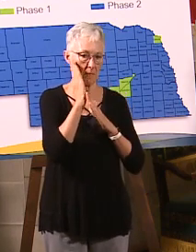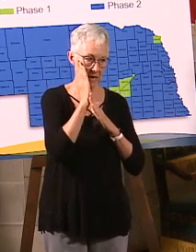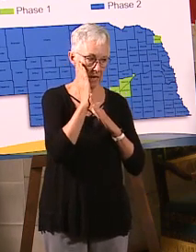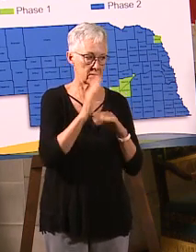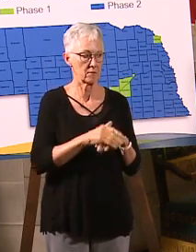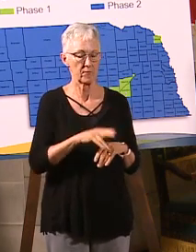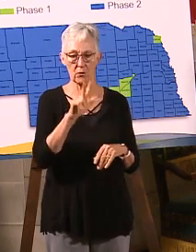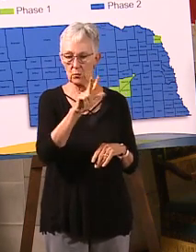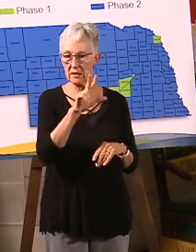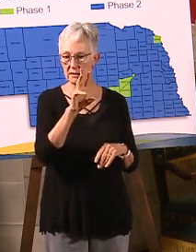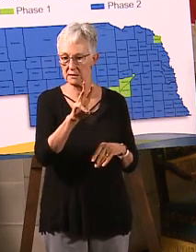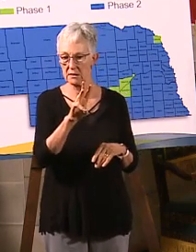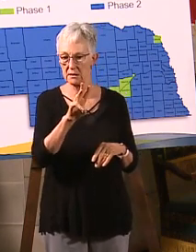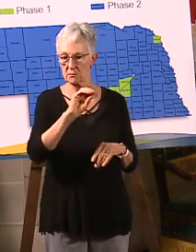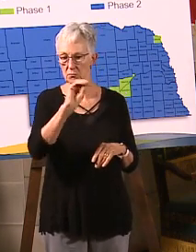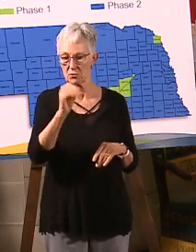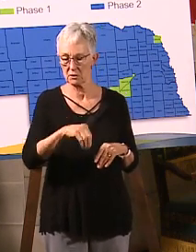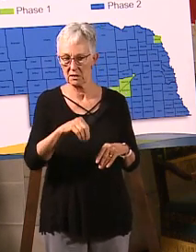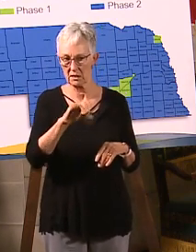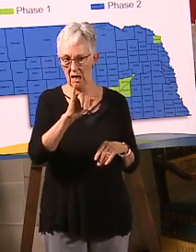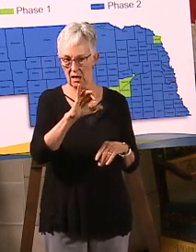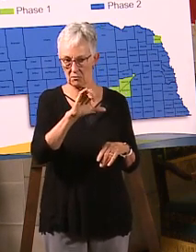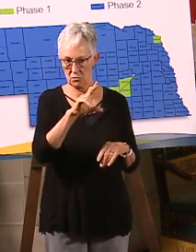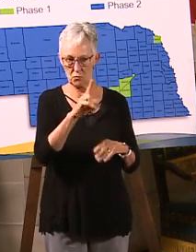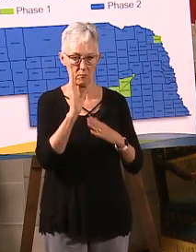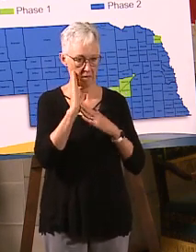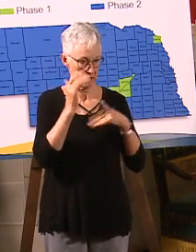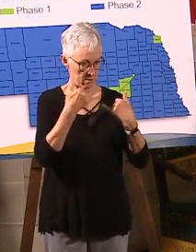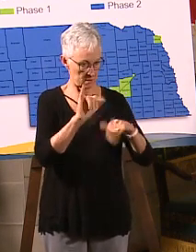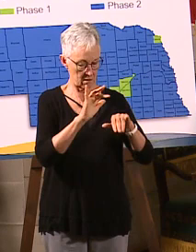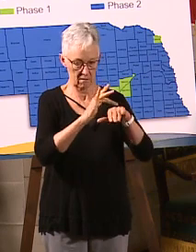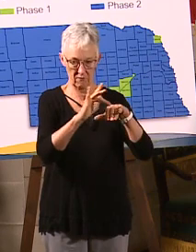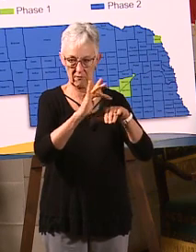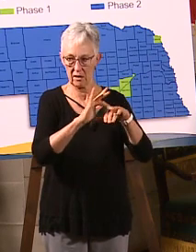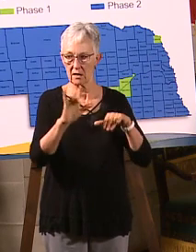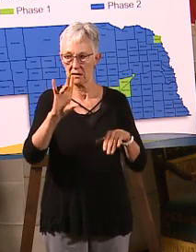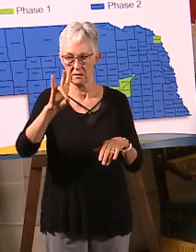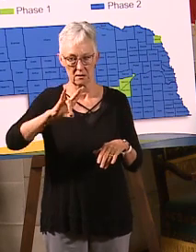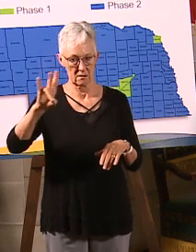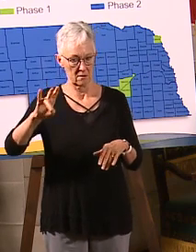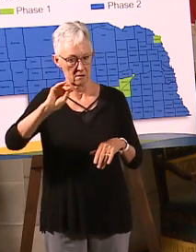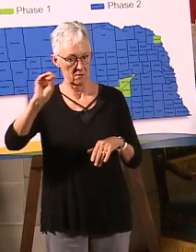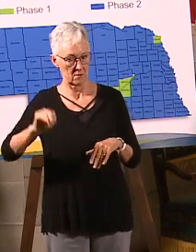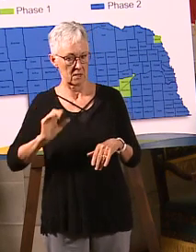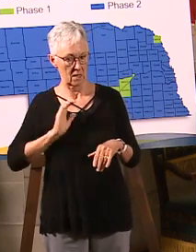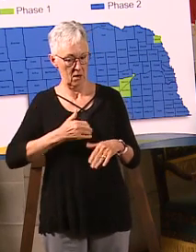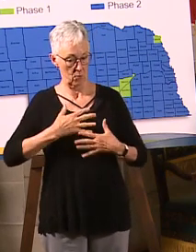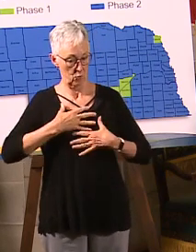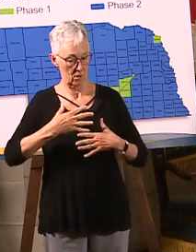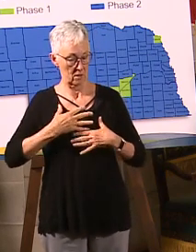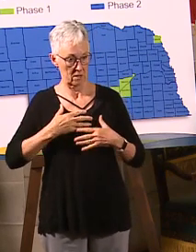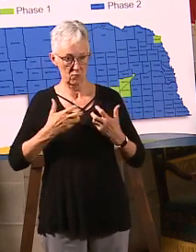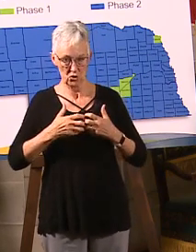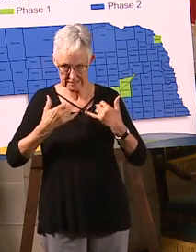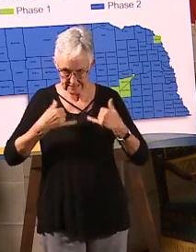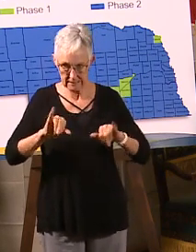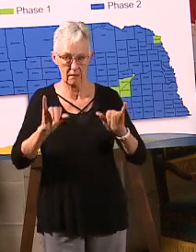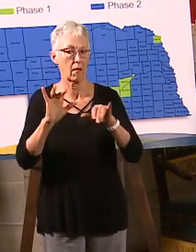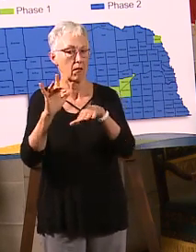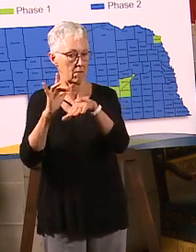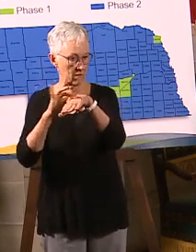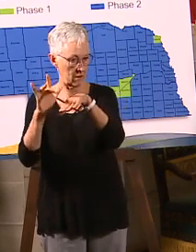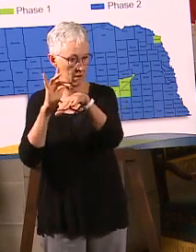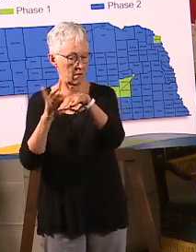36% of our ICU beds available, and 77% of our ventilators available. So we have continued throughout this emergency to preserve our hospital